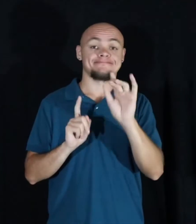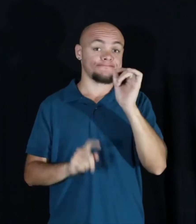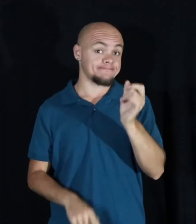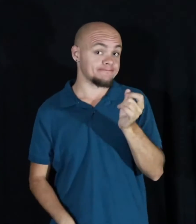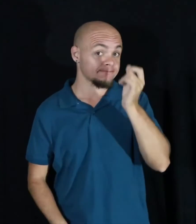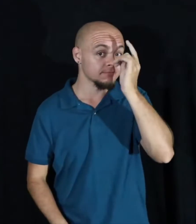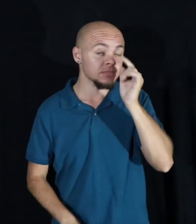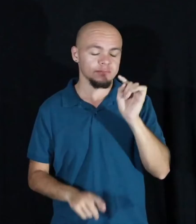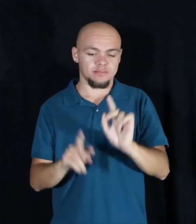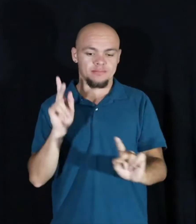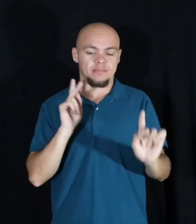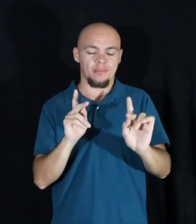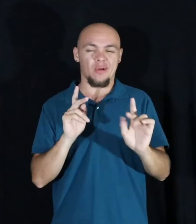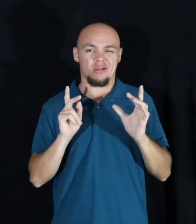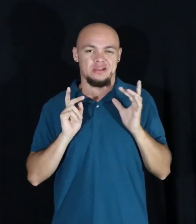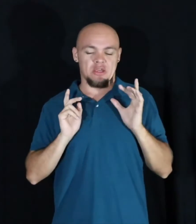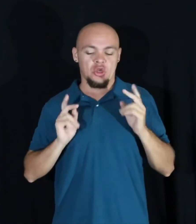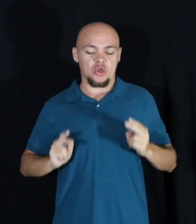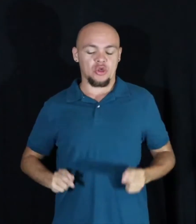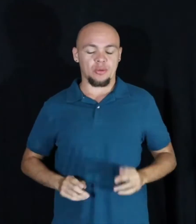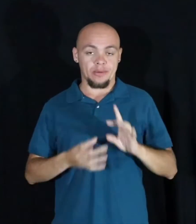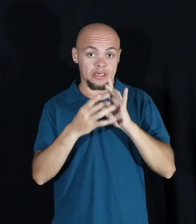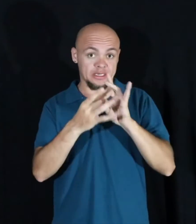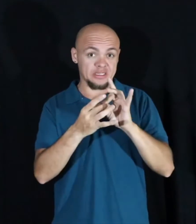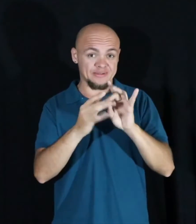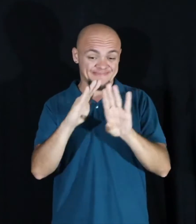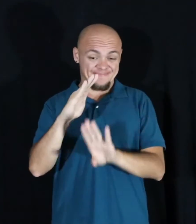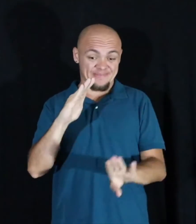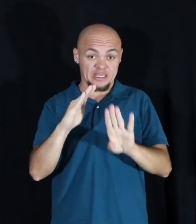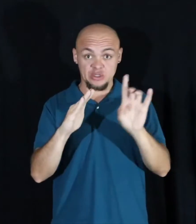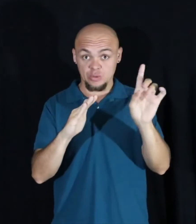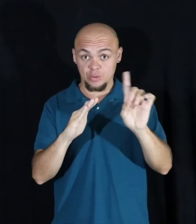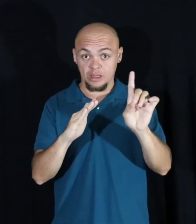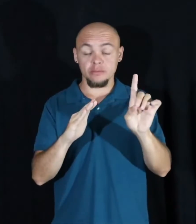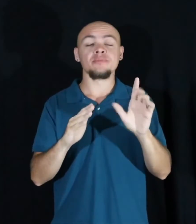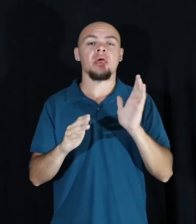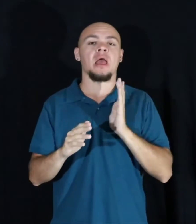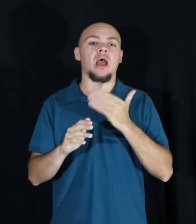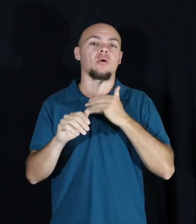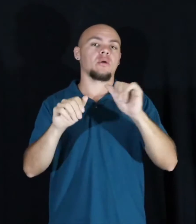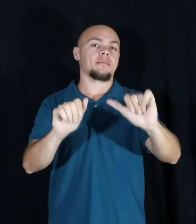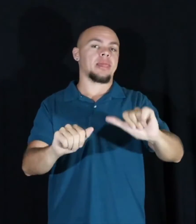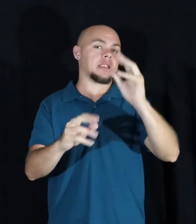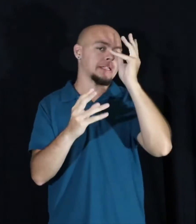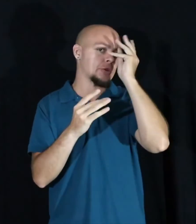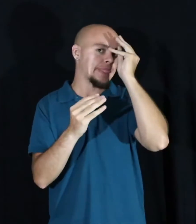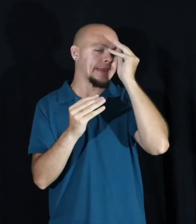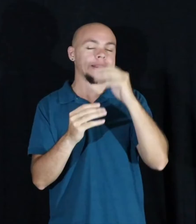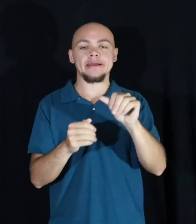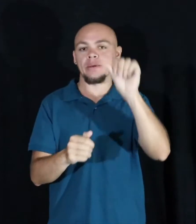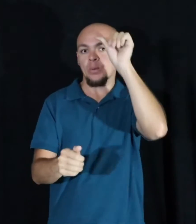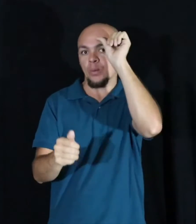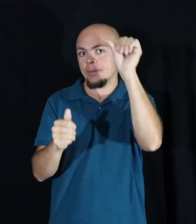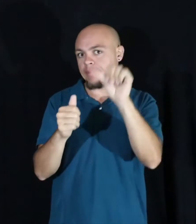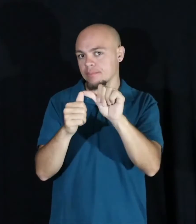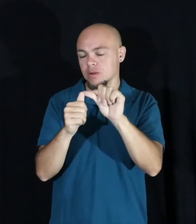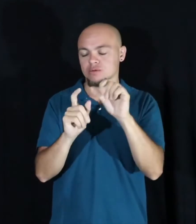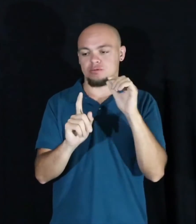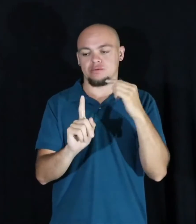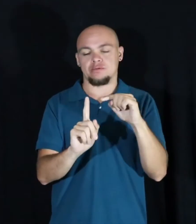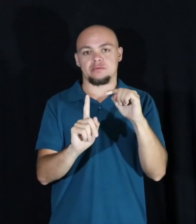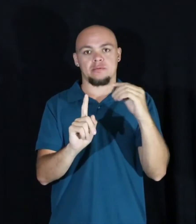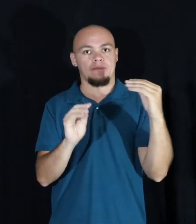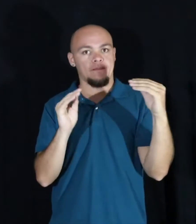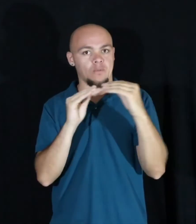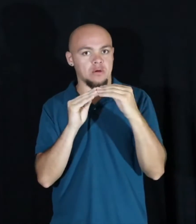realize that human connection is based on so much more than our ability to think and remember. This might come